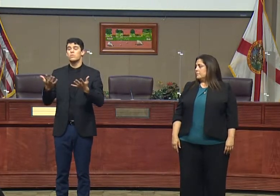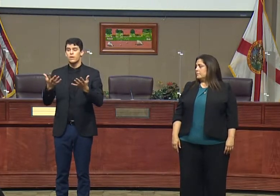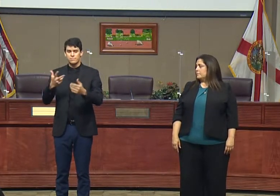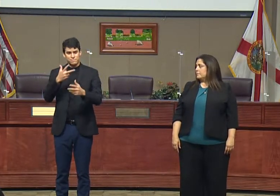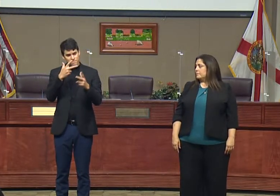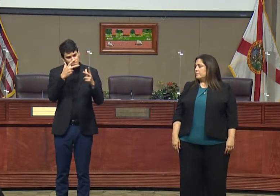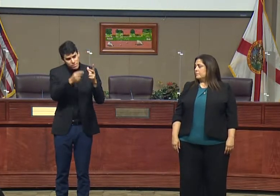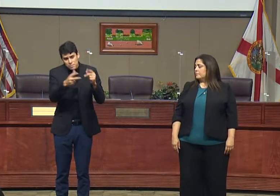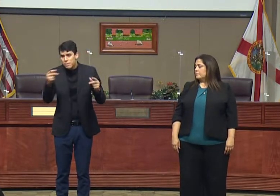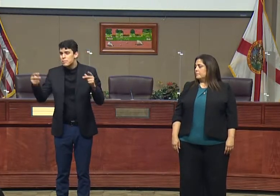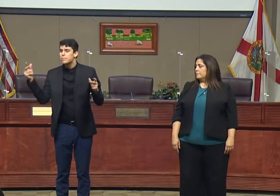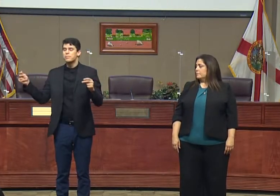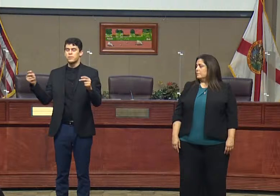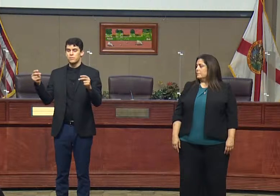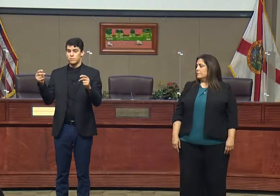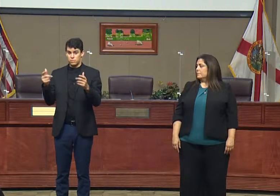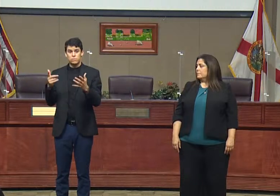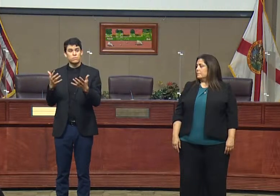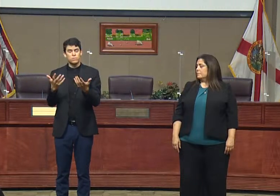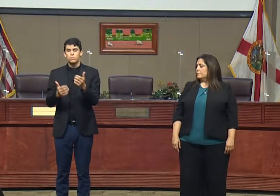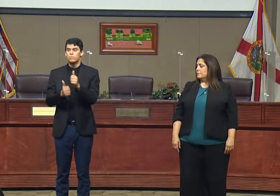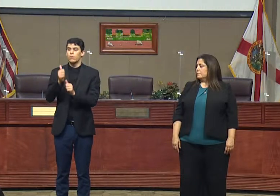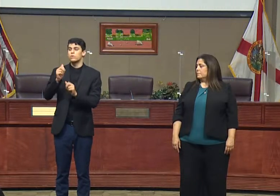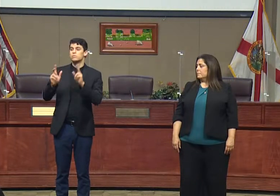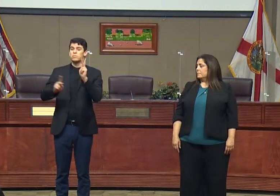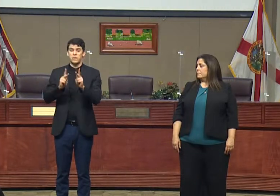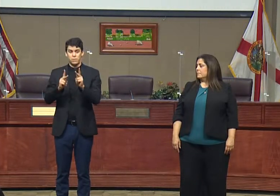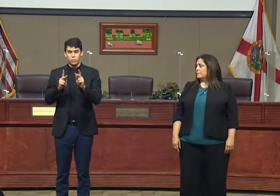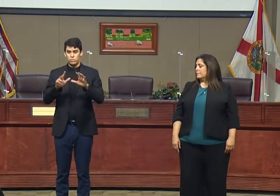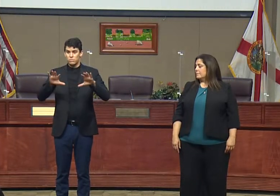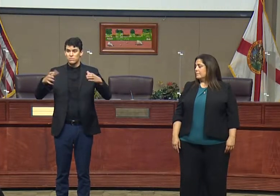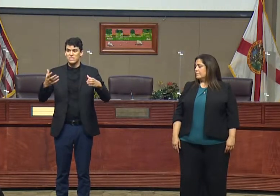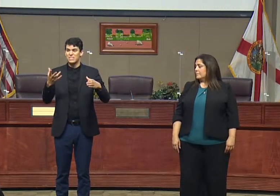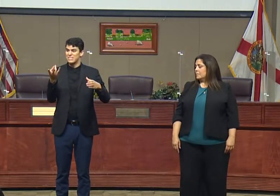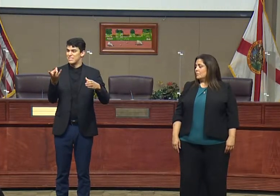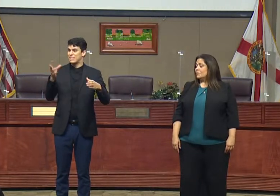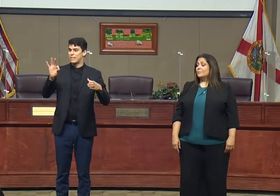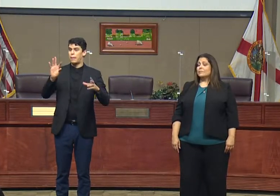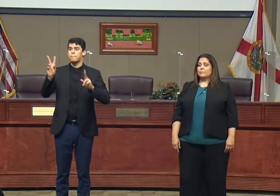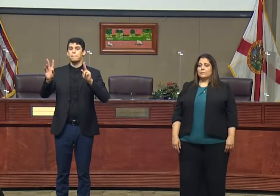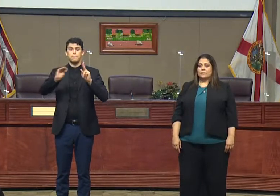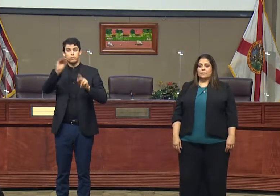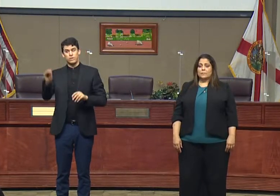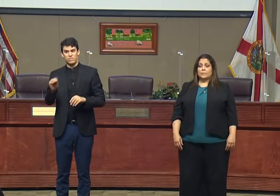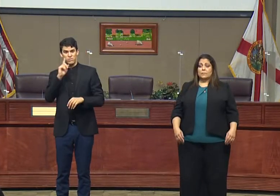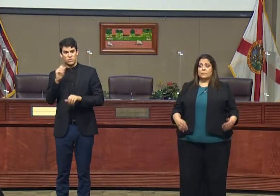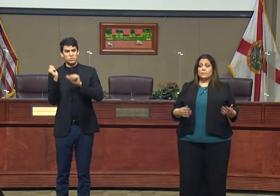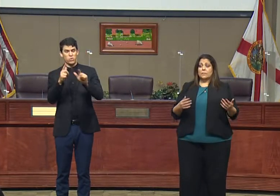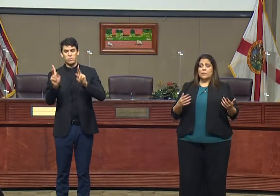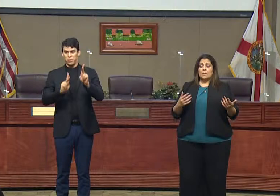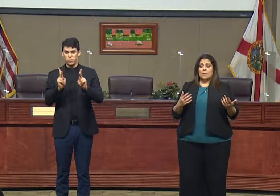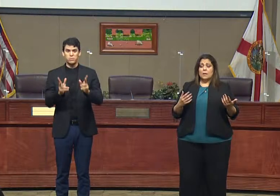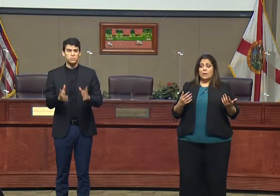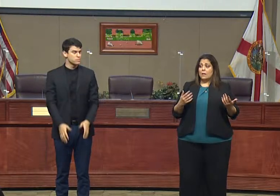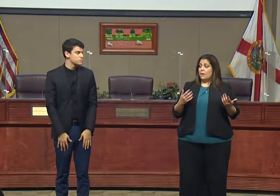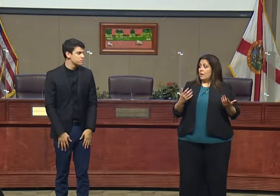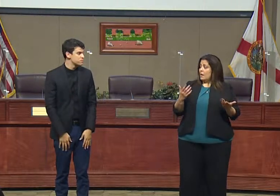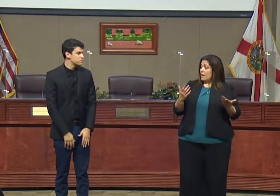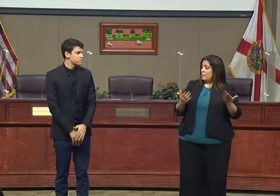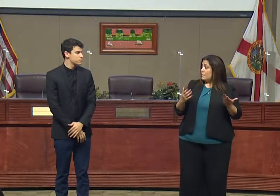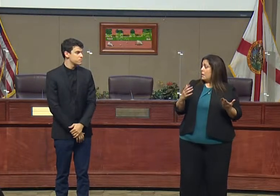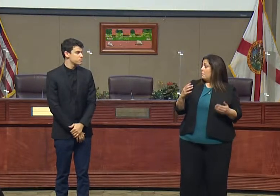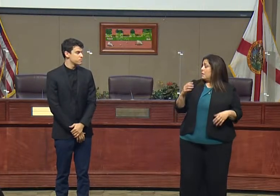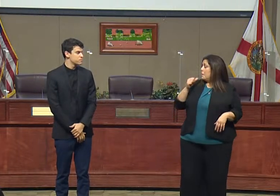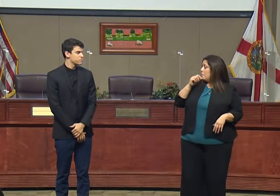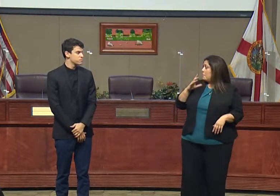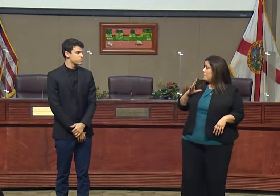a la llamada inmunidad de rebaño en el 79%. And perhaps Ms. Hsu can